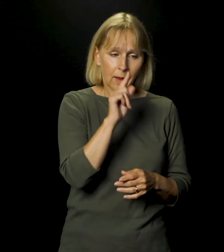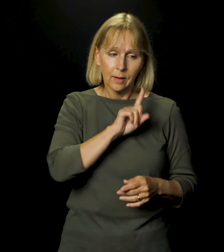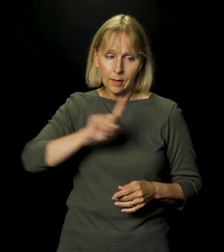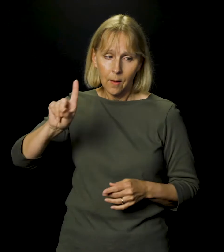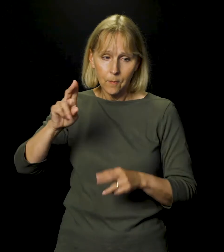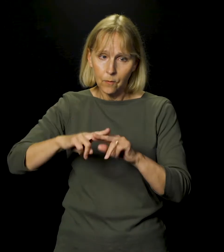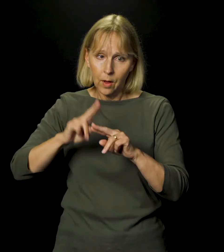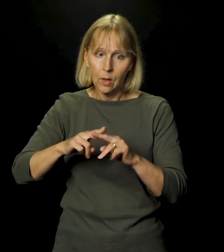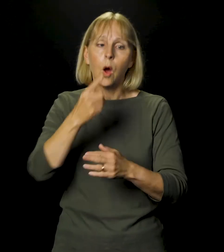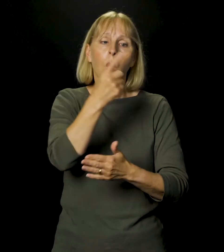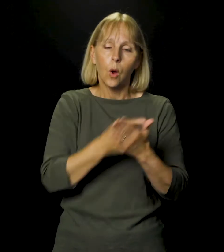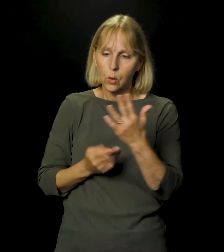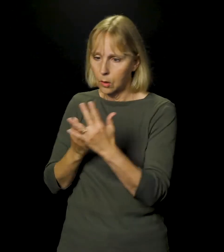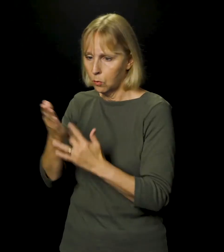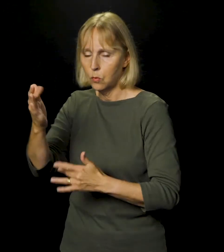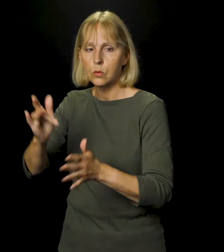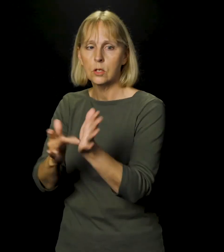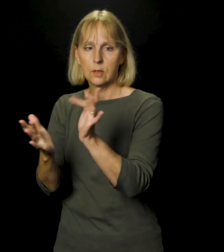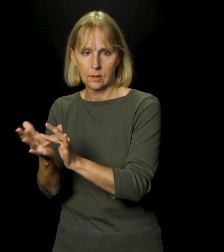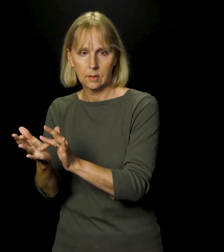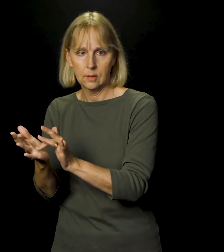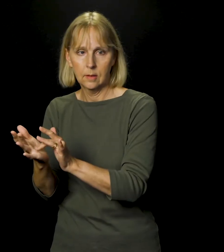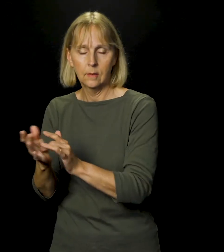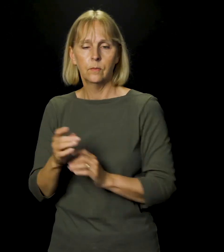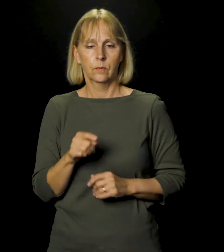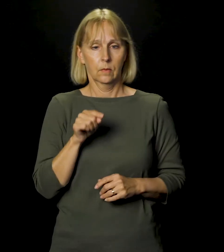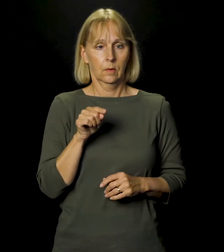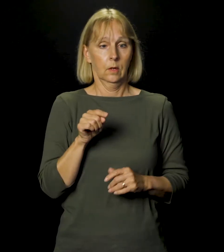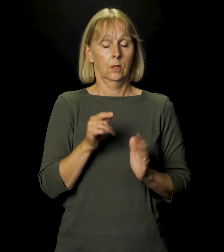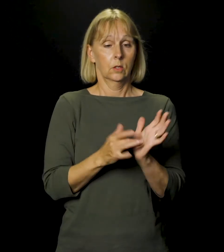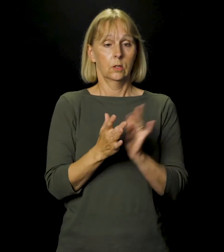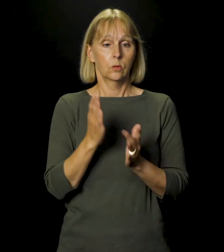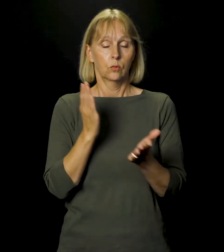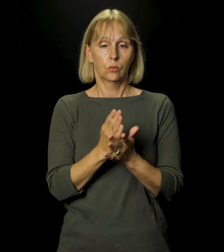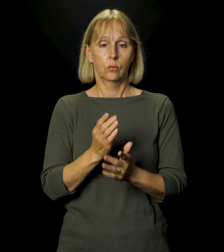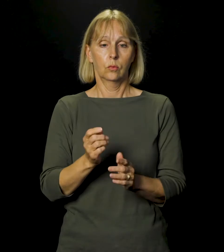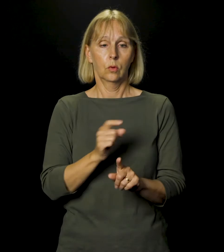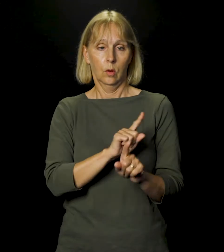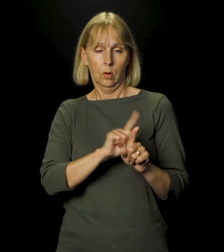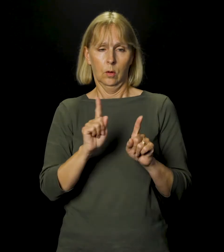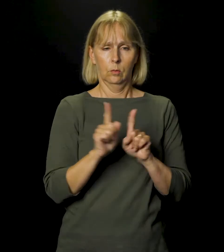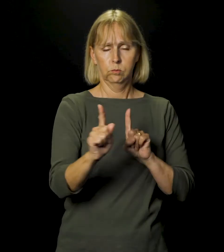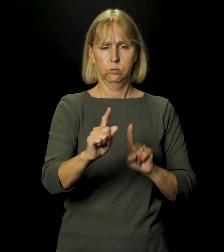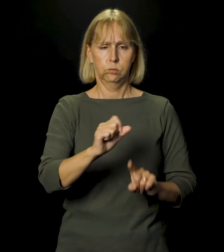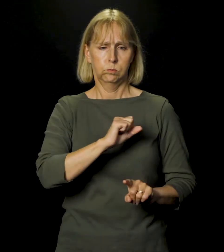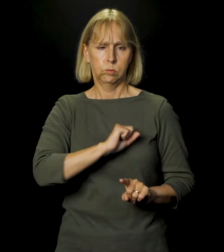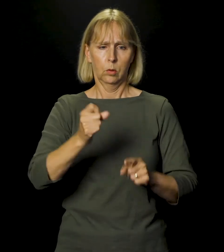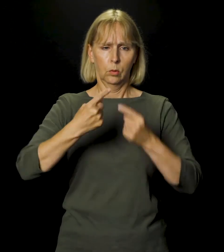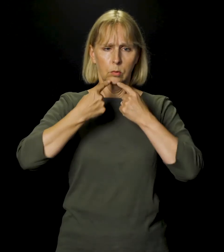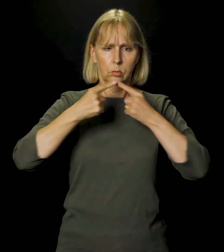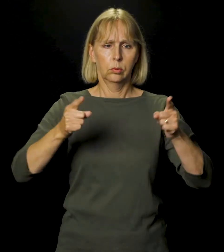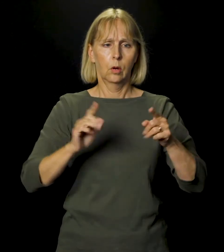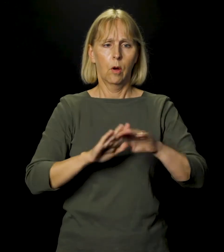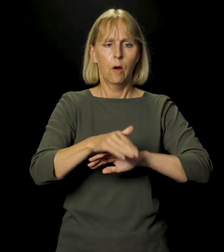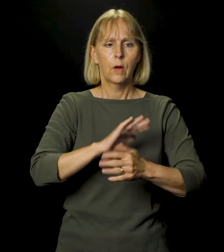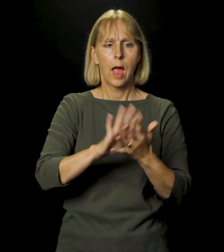Jesus is making a bold declaration into the middle of a society that had different beliefs about how you can find wholeness, how you